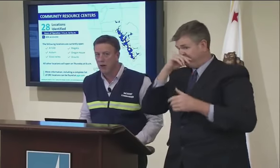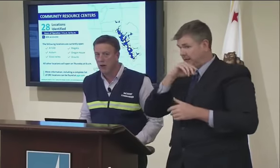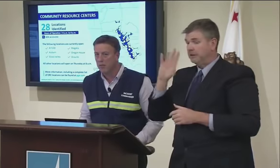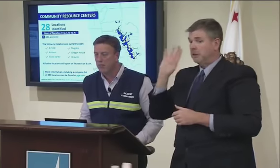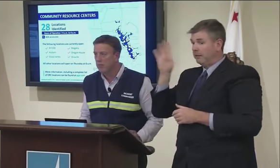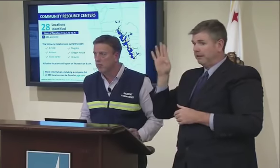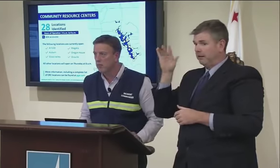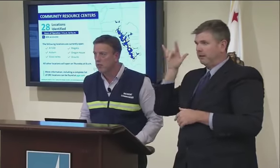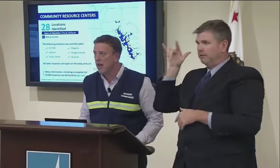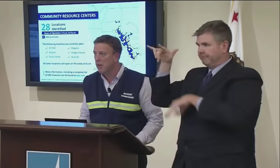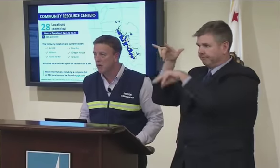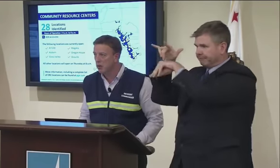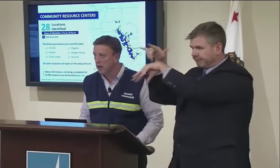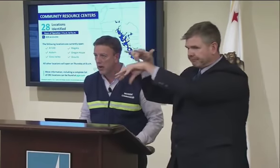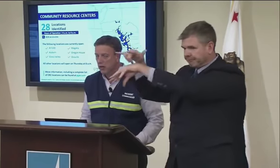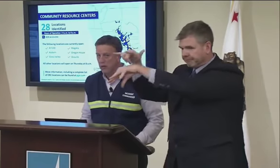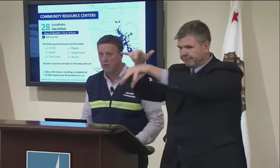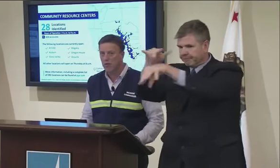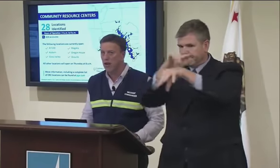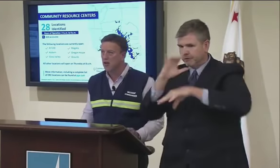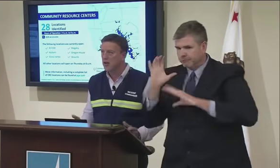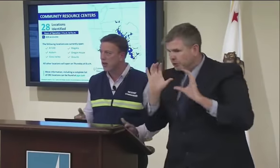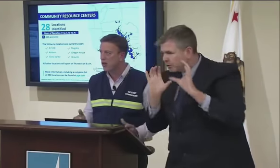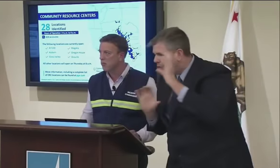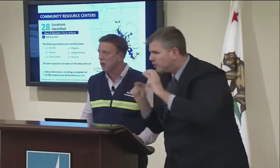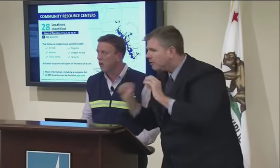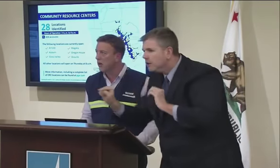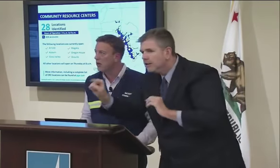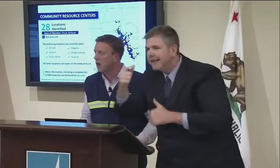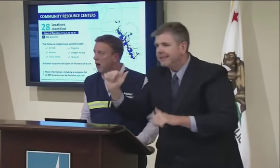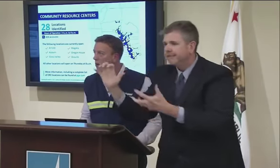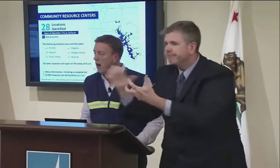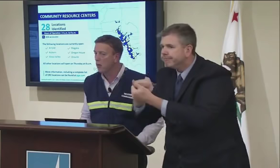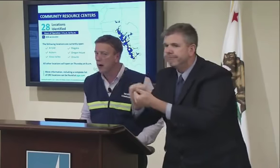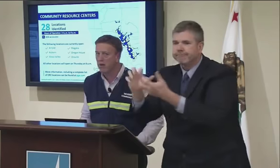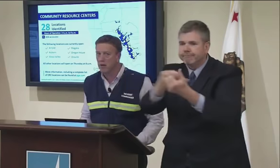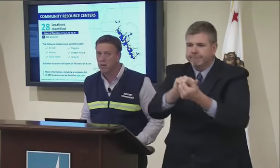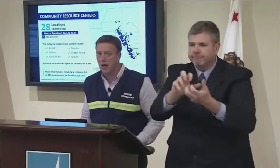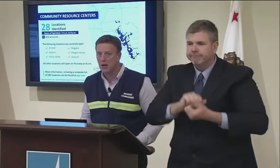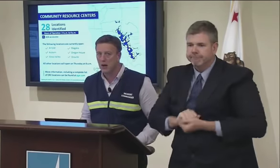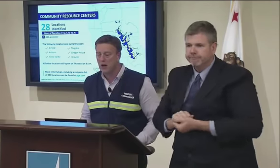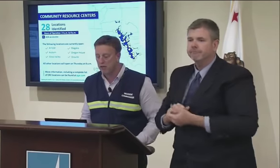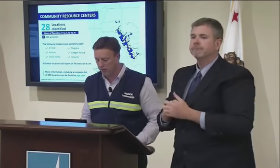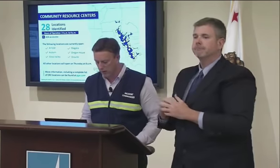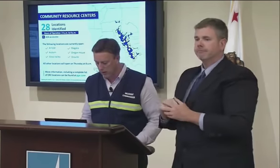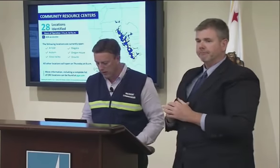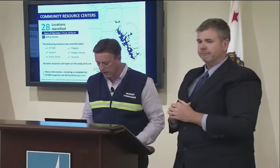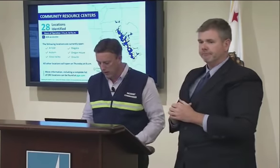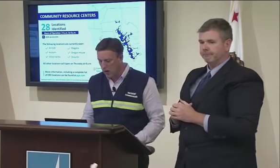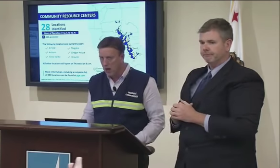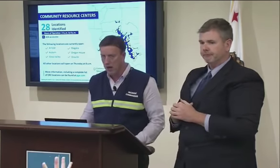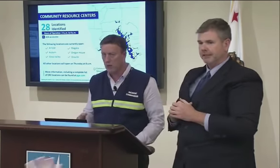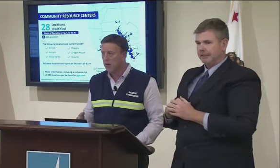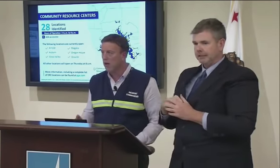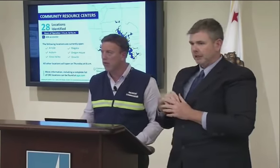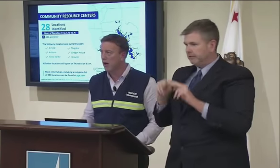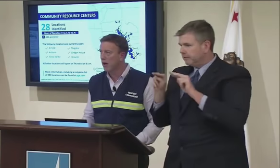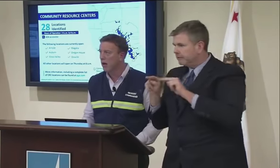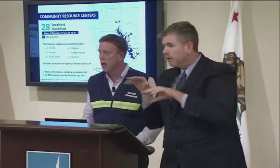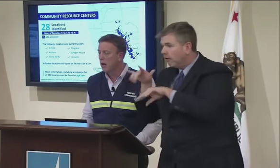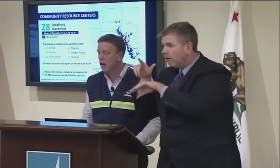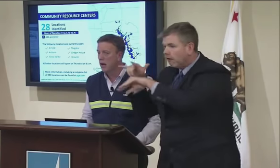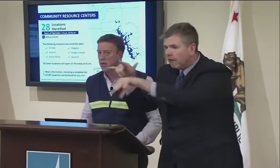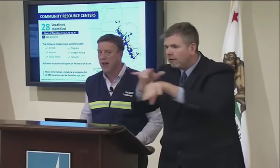obvious damage locations, vegetation blowing into our right-of-ways and impacting our facilities. That will give